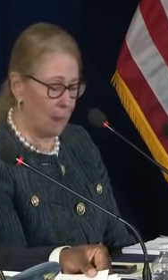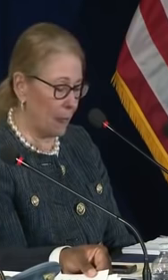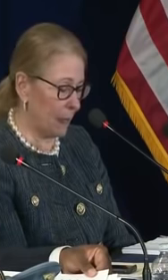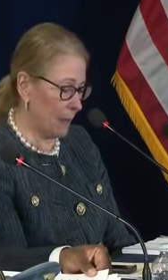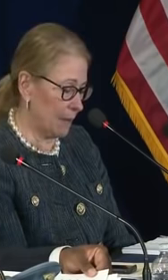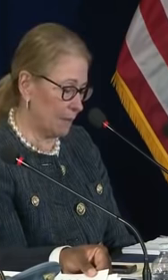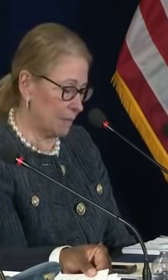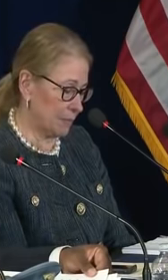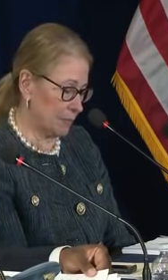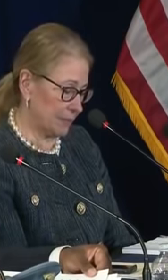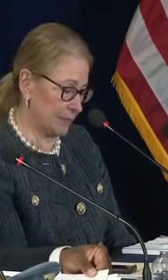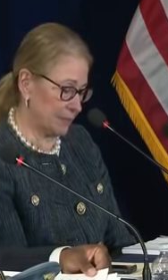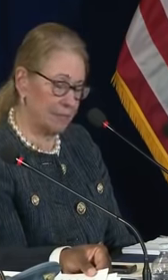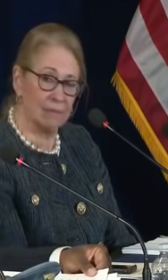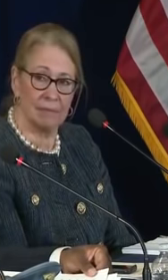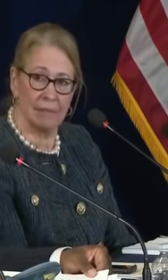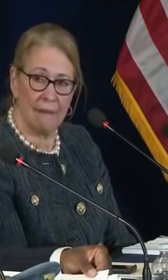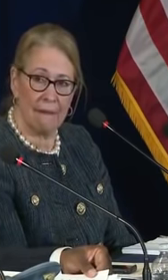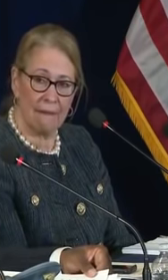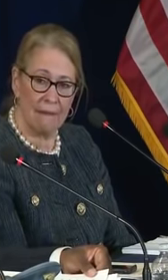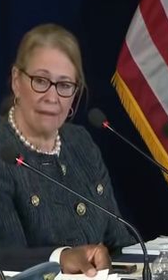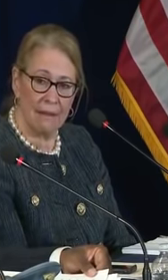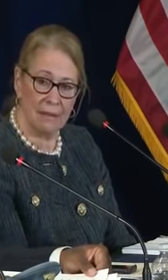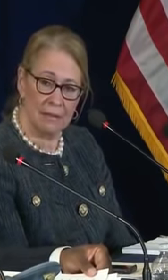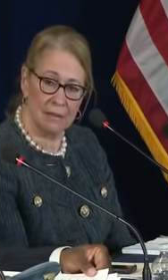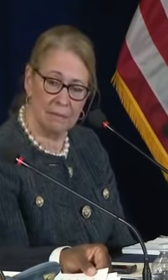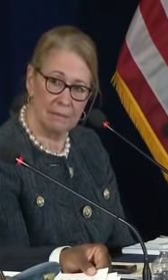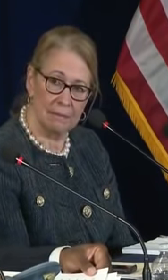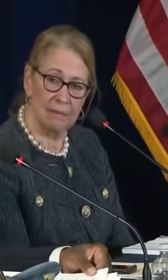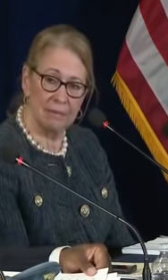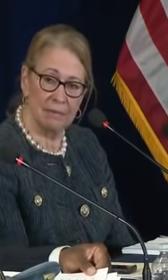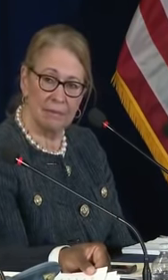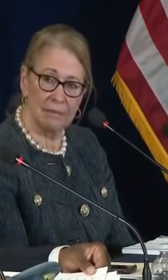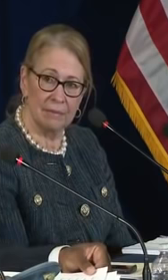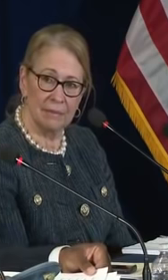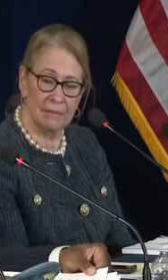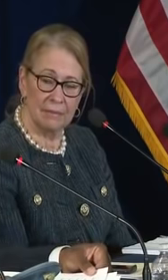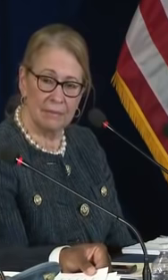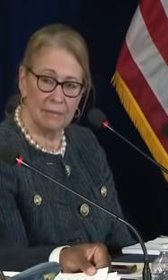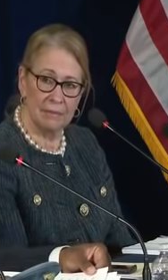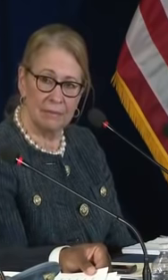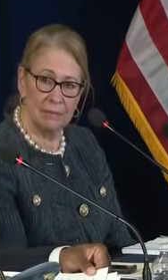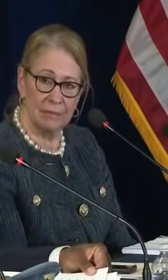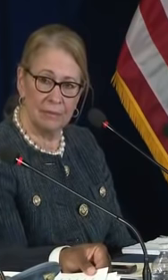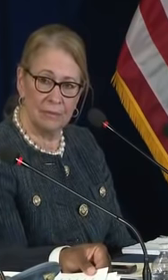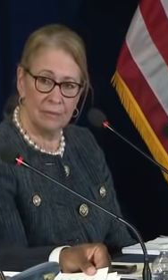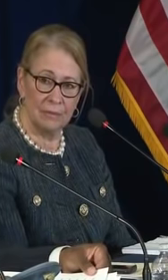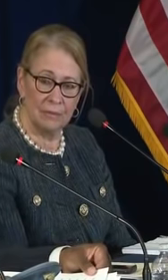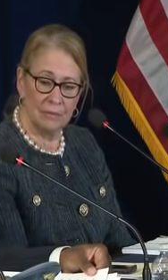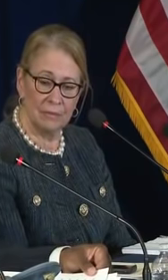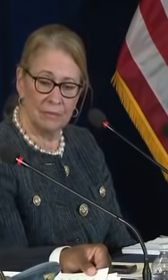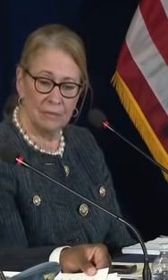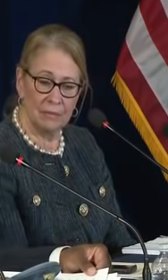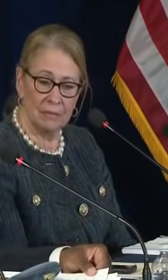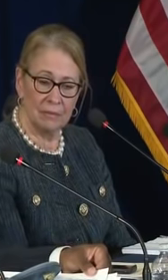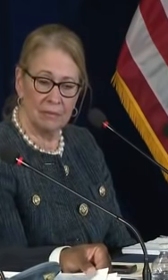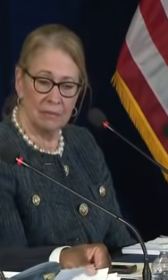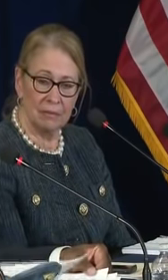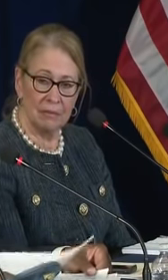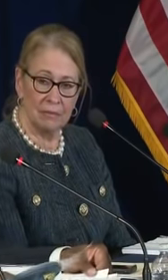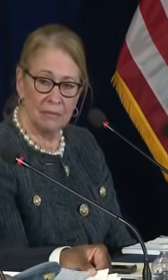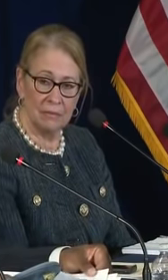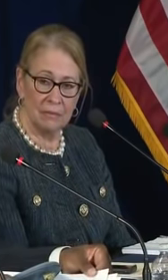to collaborate on developing, evaluating, and executing strategies to meet the needs of our communities, sharing resources, and continue to pursue